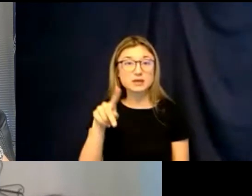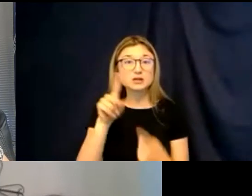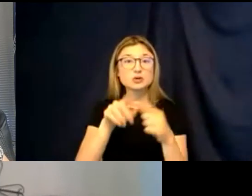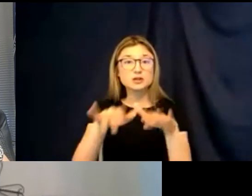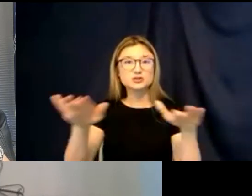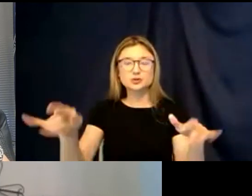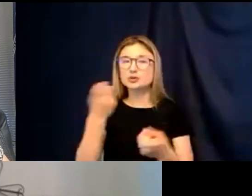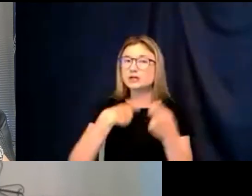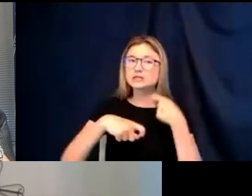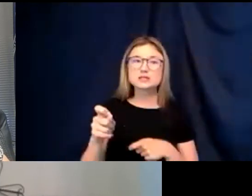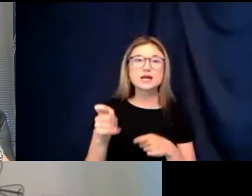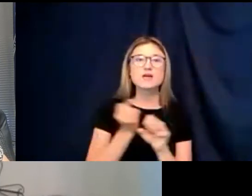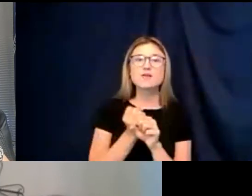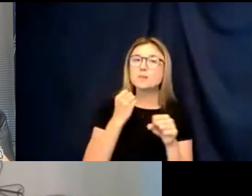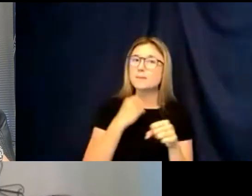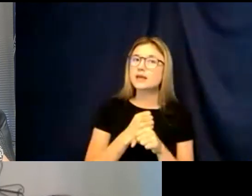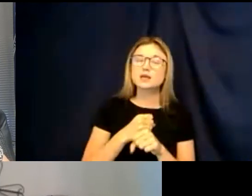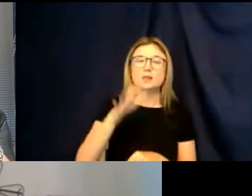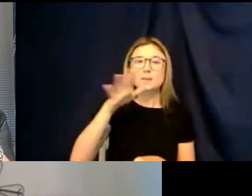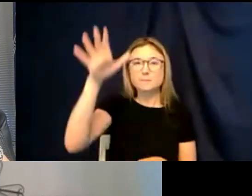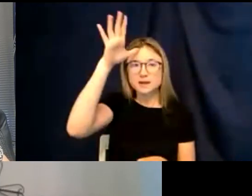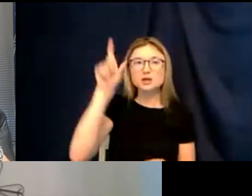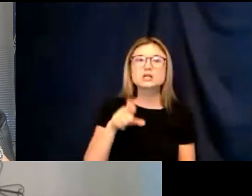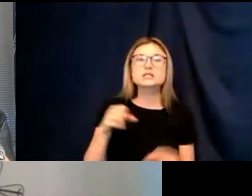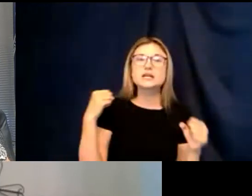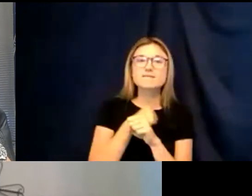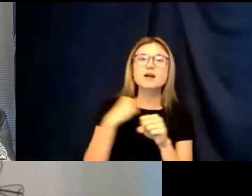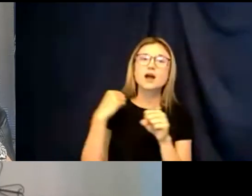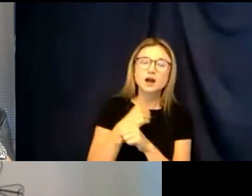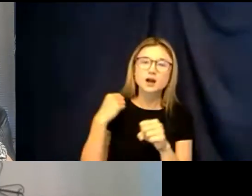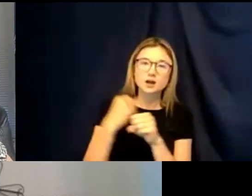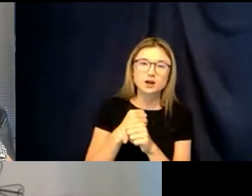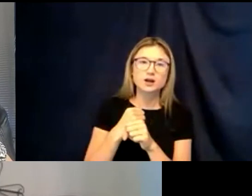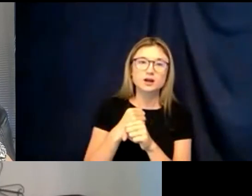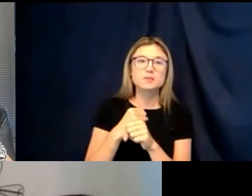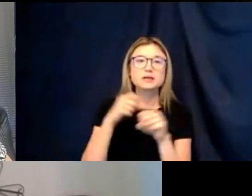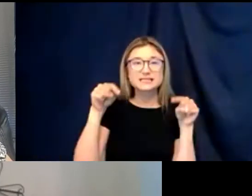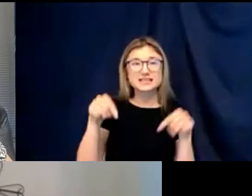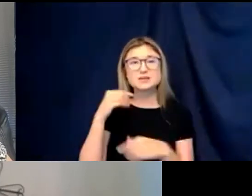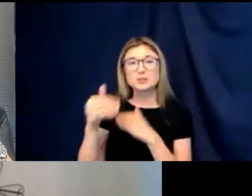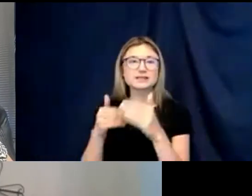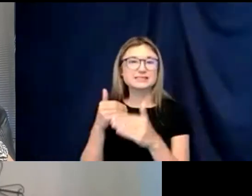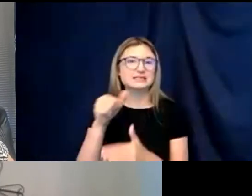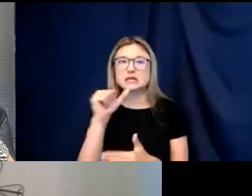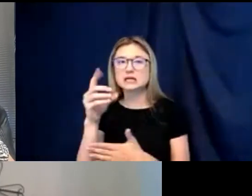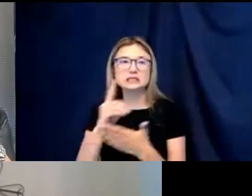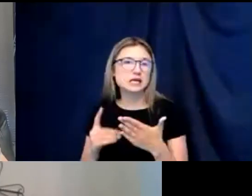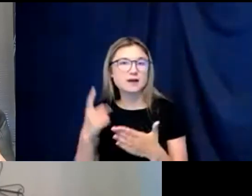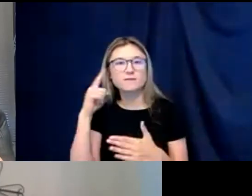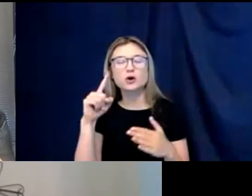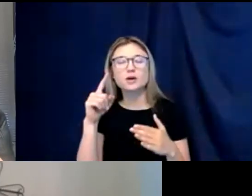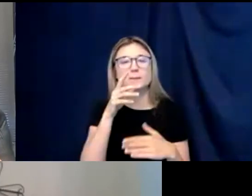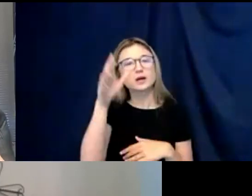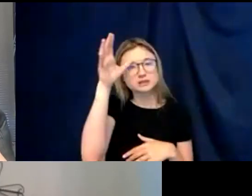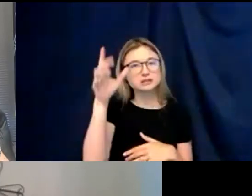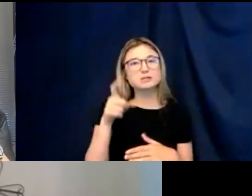to fight too hard, because that's not how the due process hearing process was actually designed. And I think that it would be great